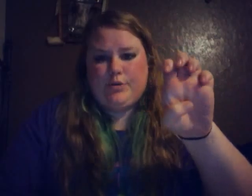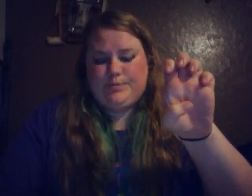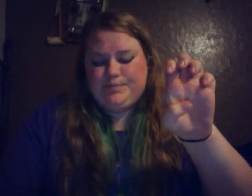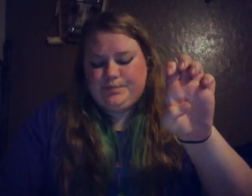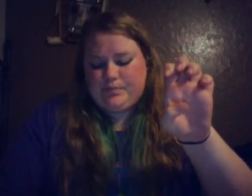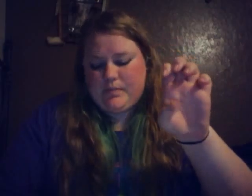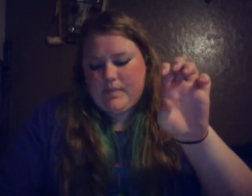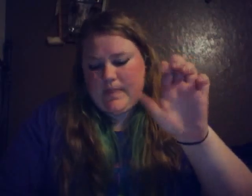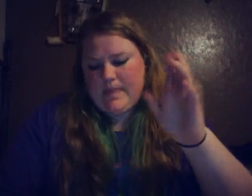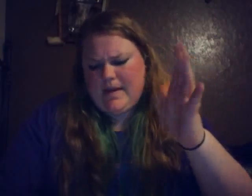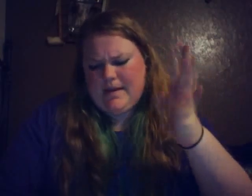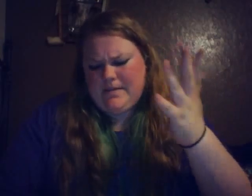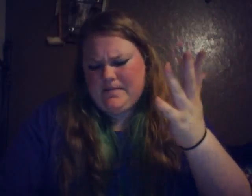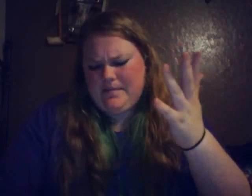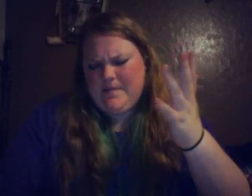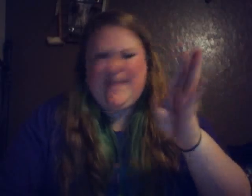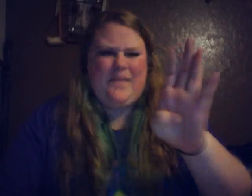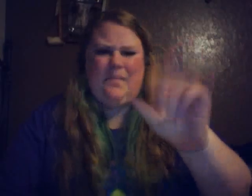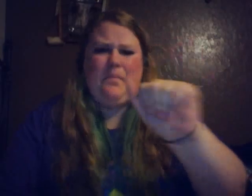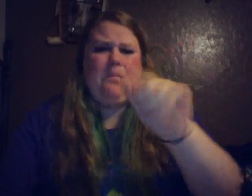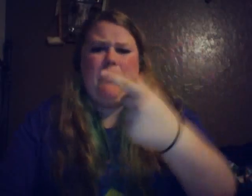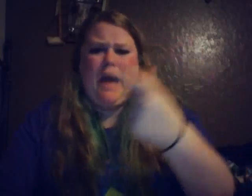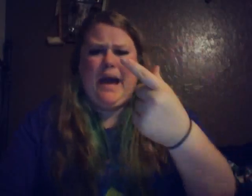bag.